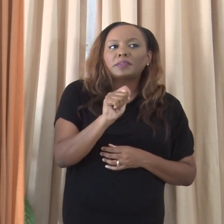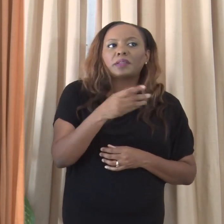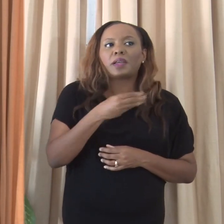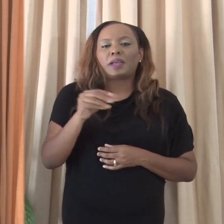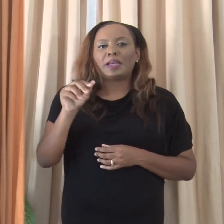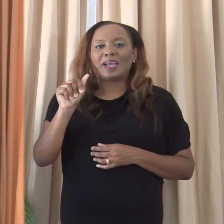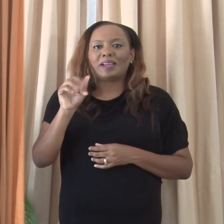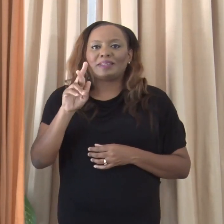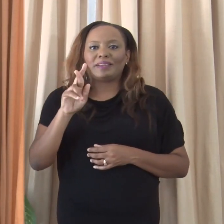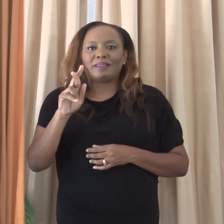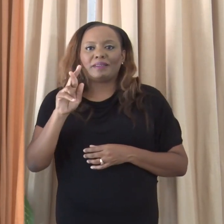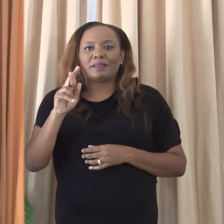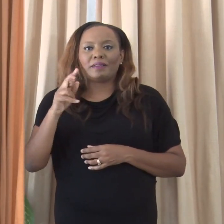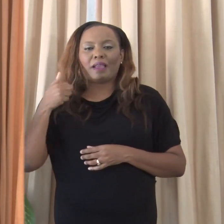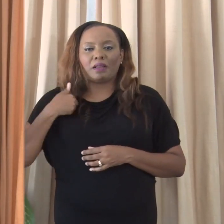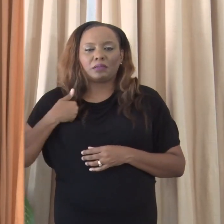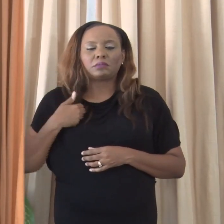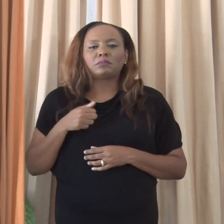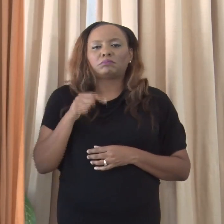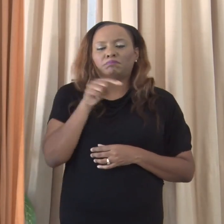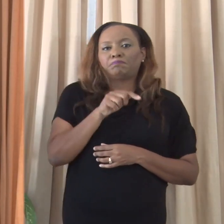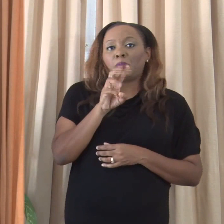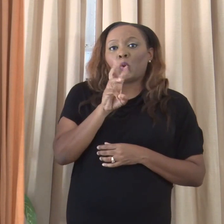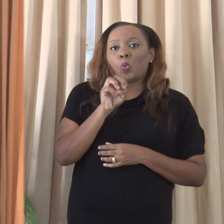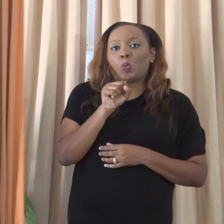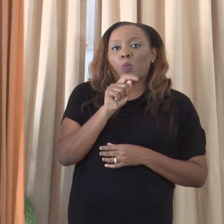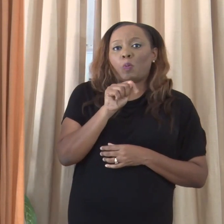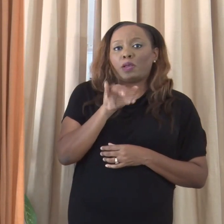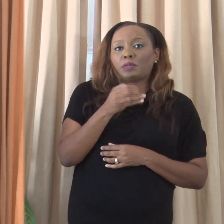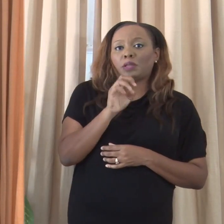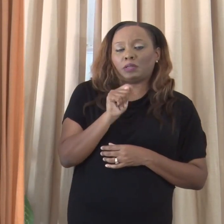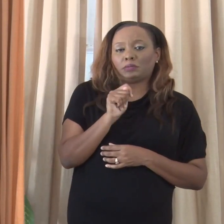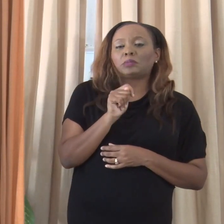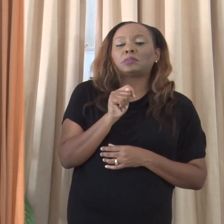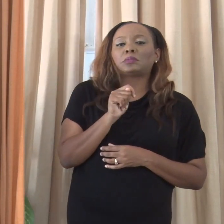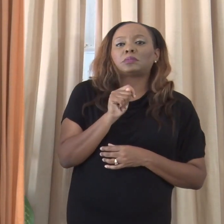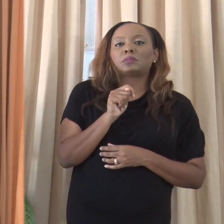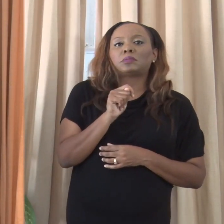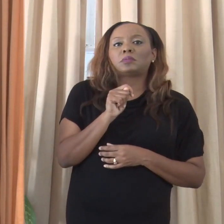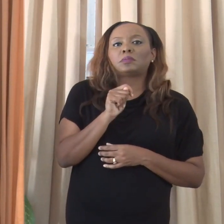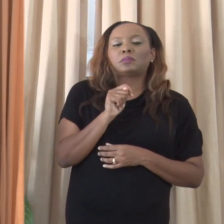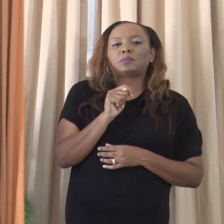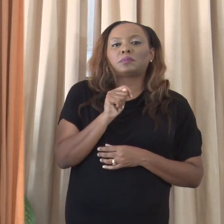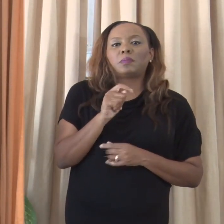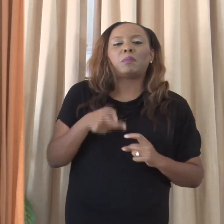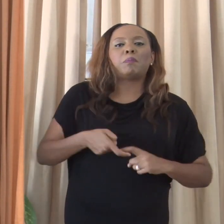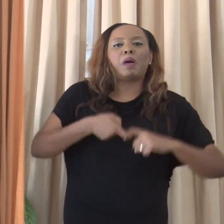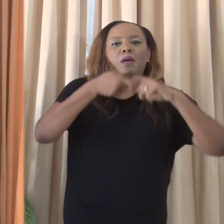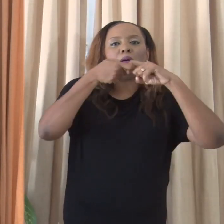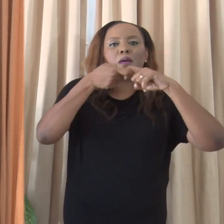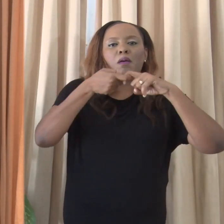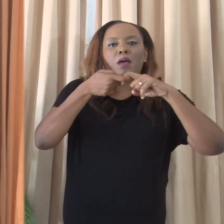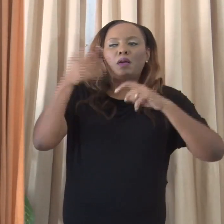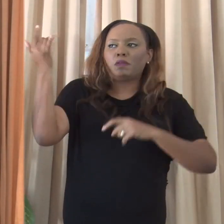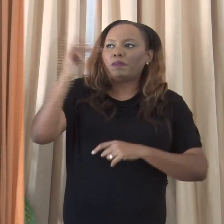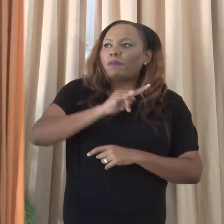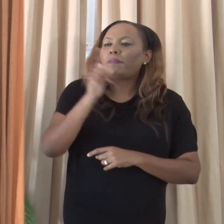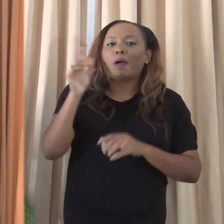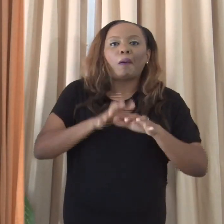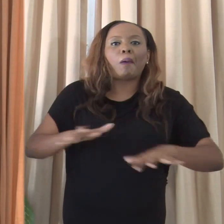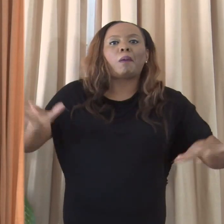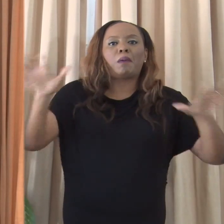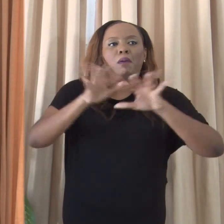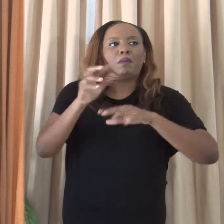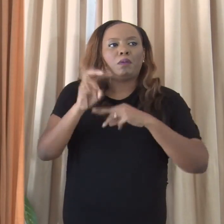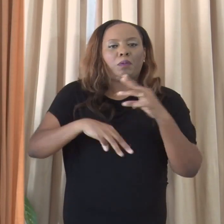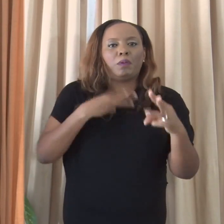me speak first of all to WestJet. WestJet will has ceased its worldwide operations with effect from